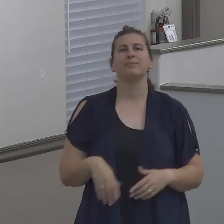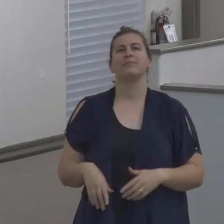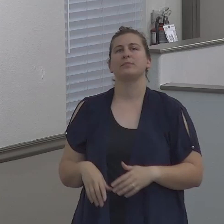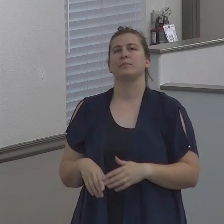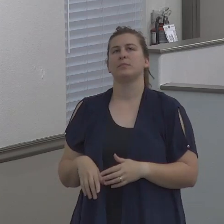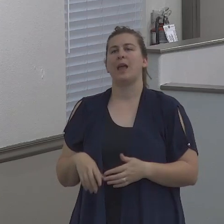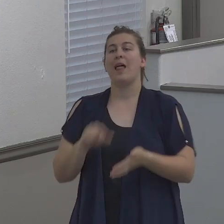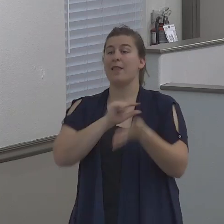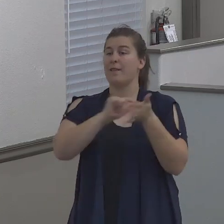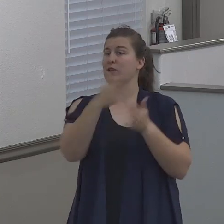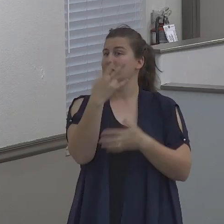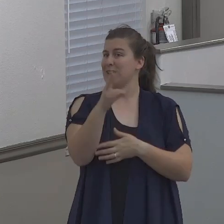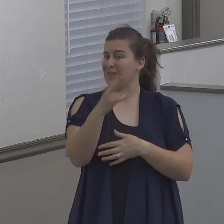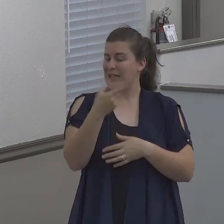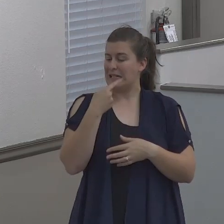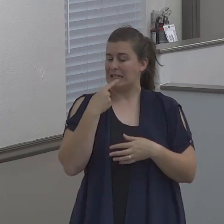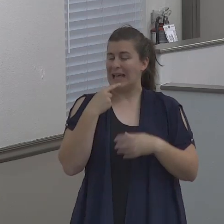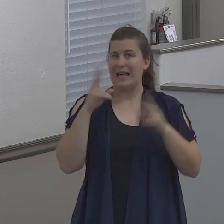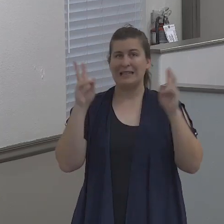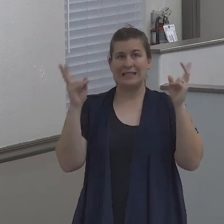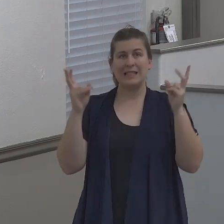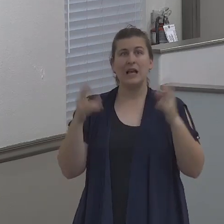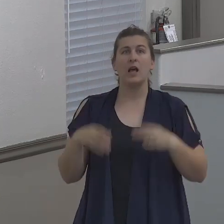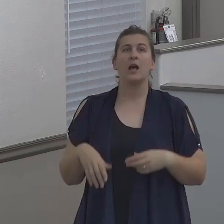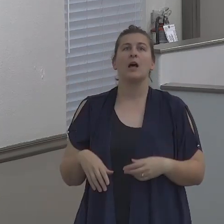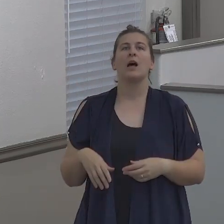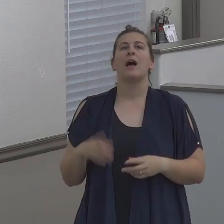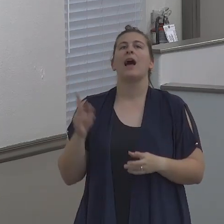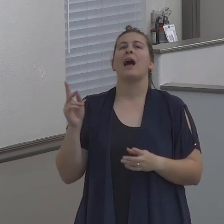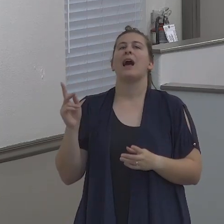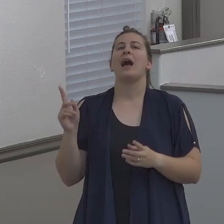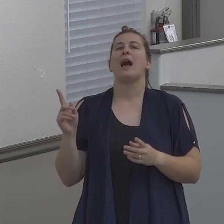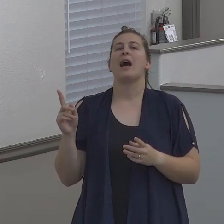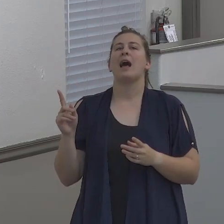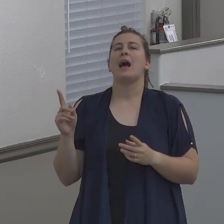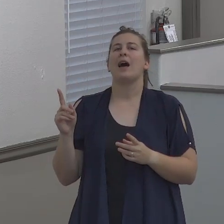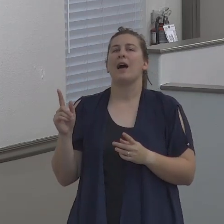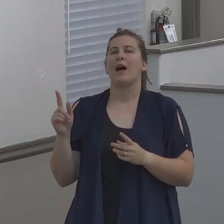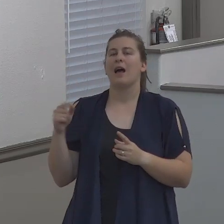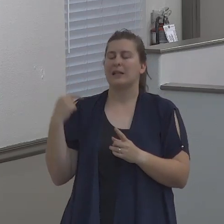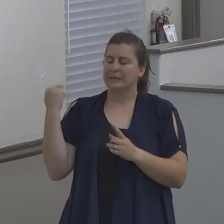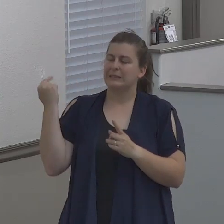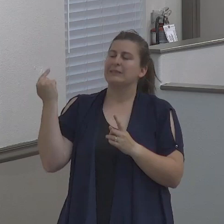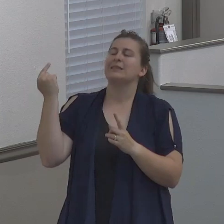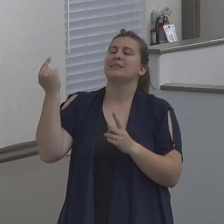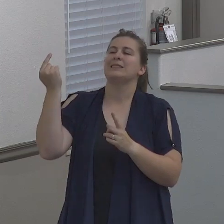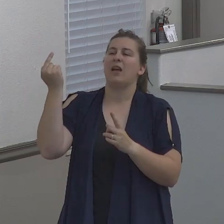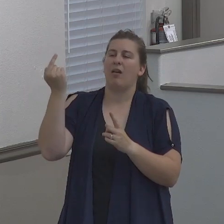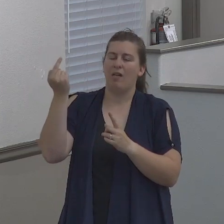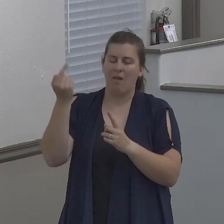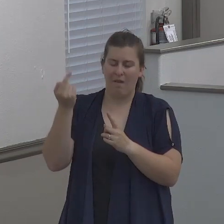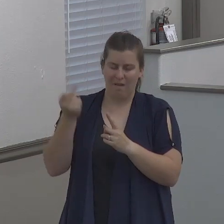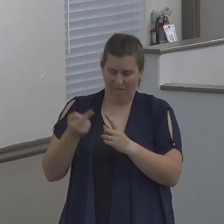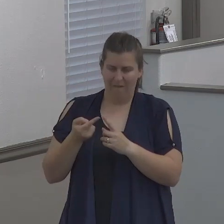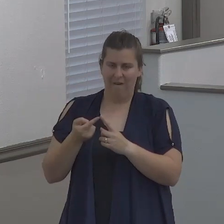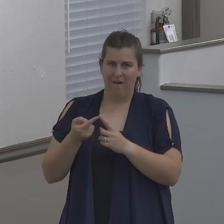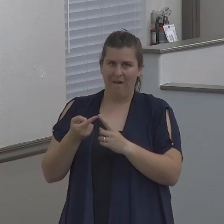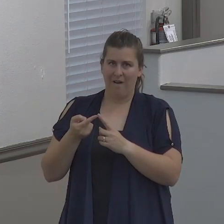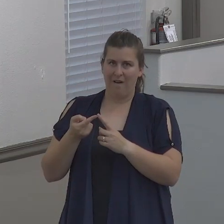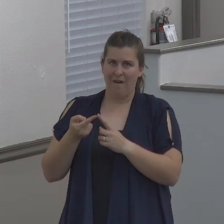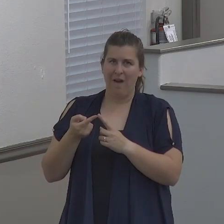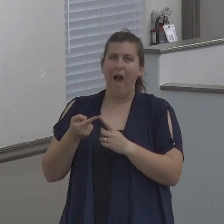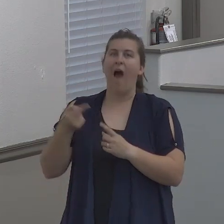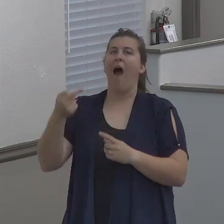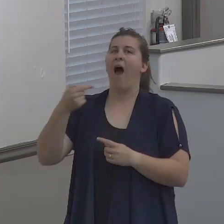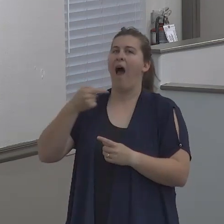of the wicked." And then drop down to verse 17 of that very same chapter. All of a sudden, God